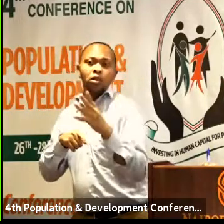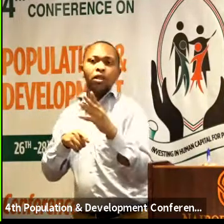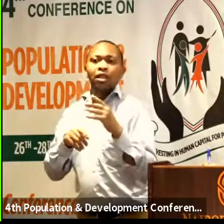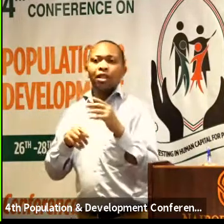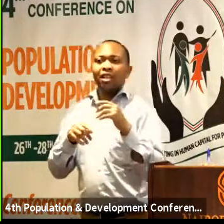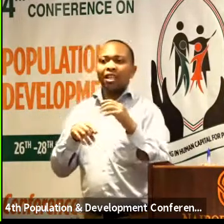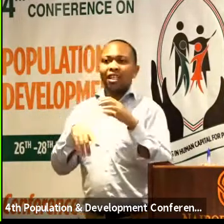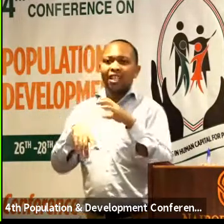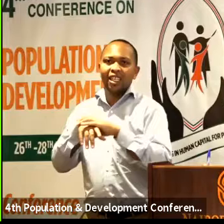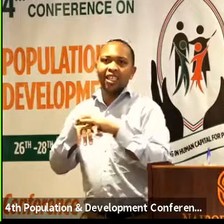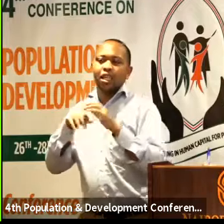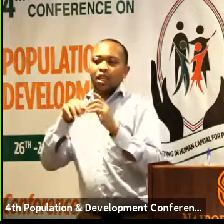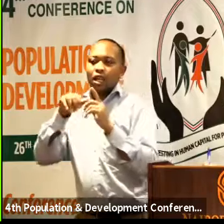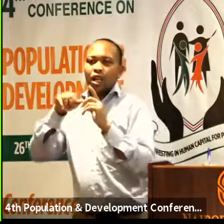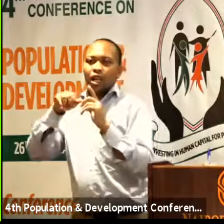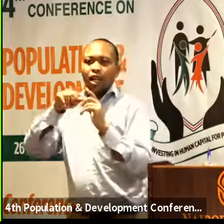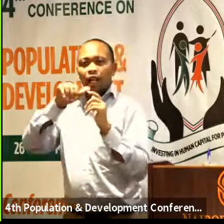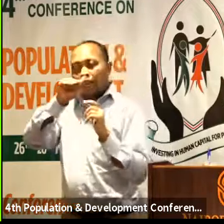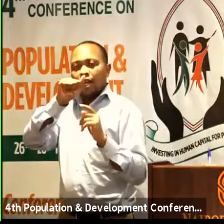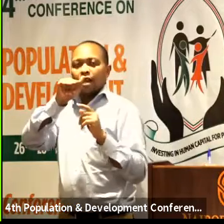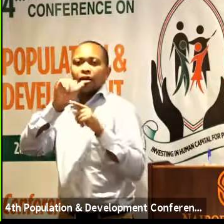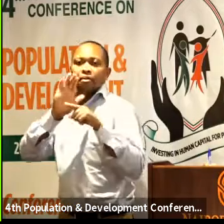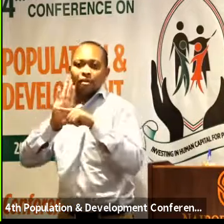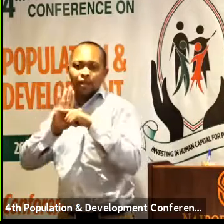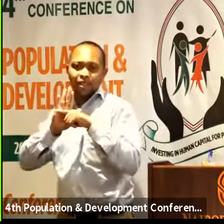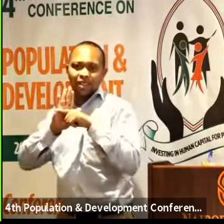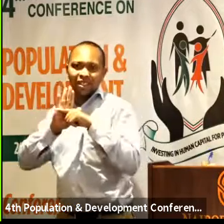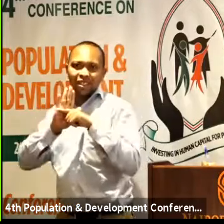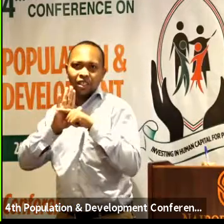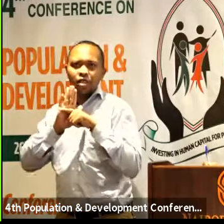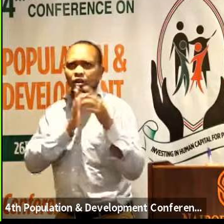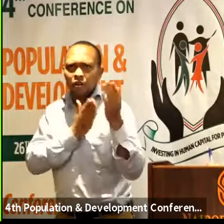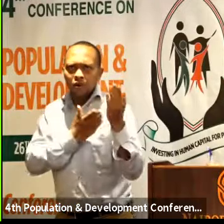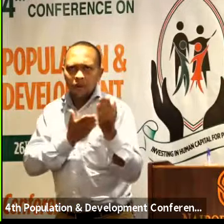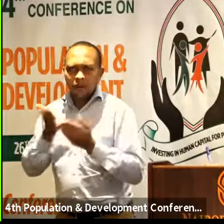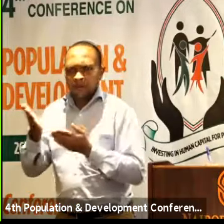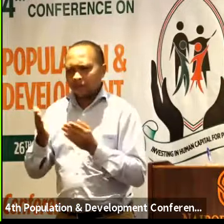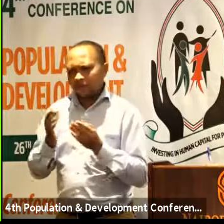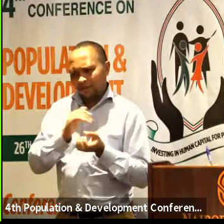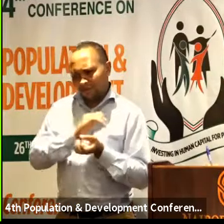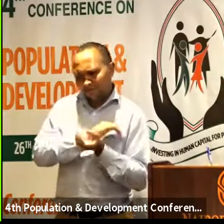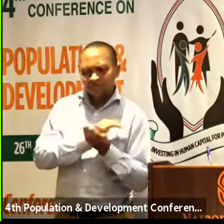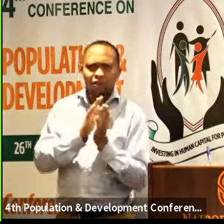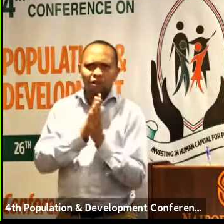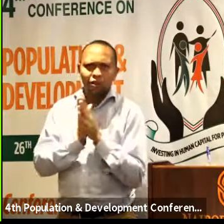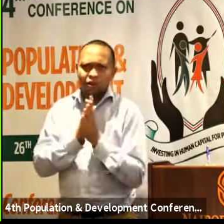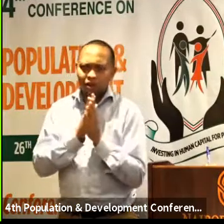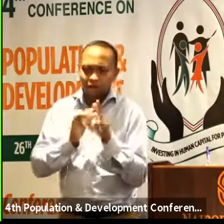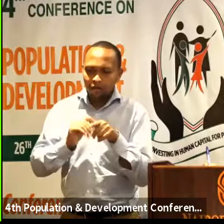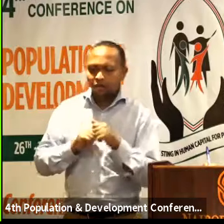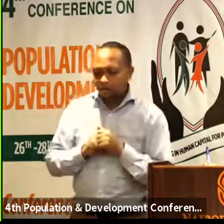media, and we want to welcome her to listen to her voice. Mariano Anjiru.